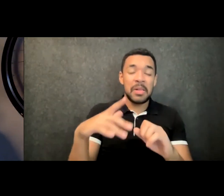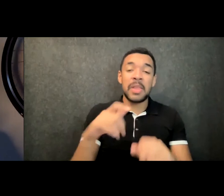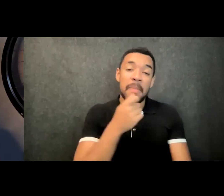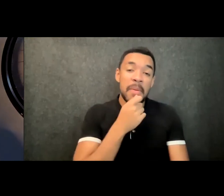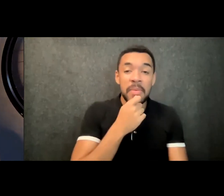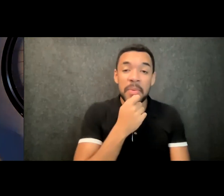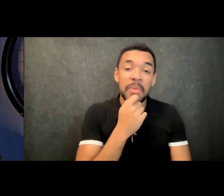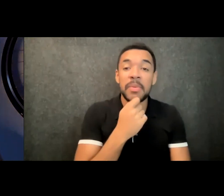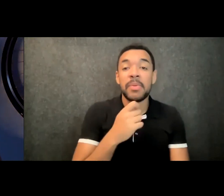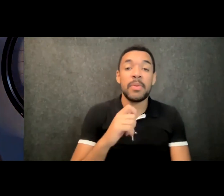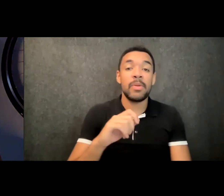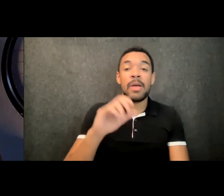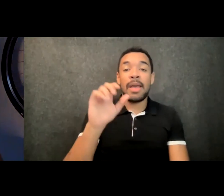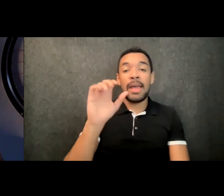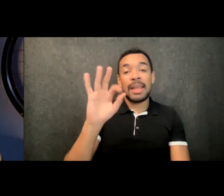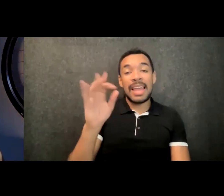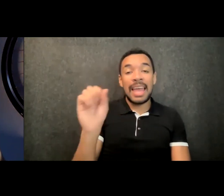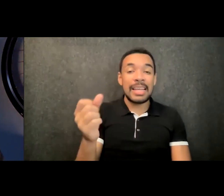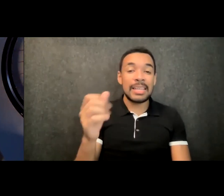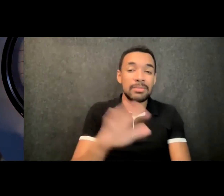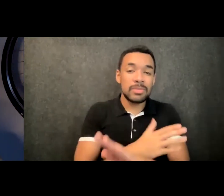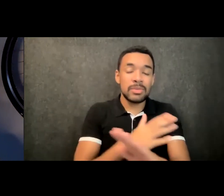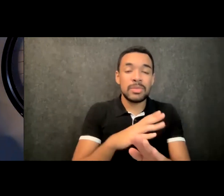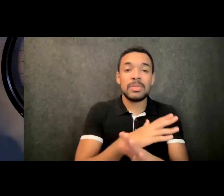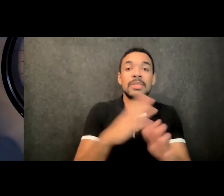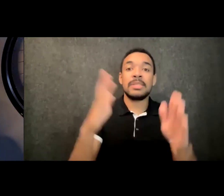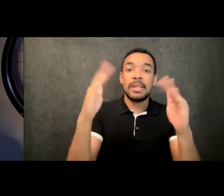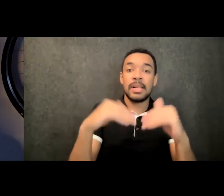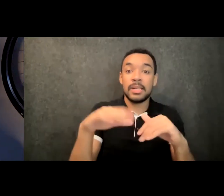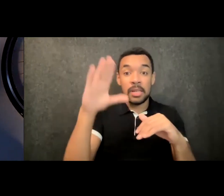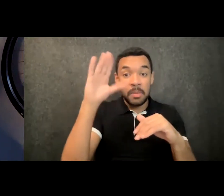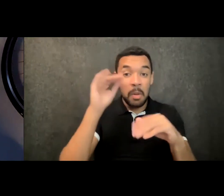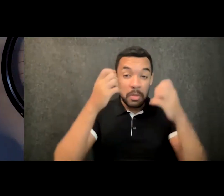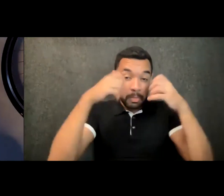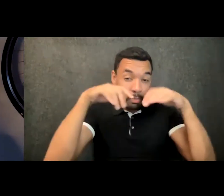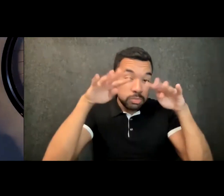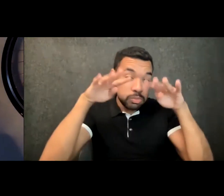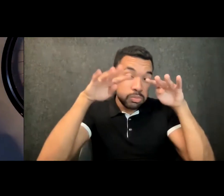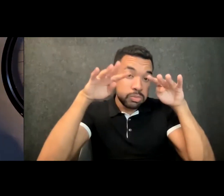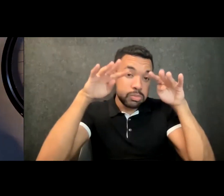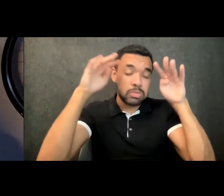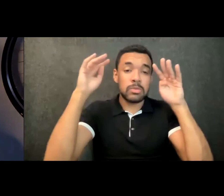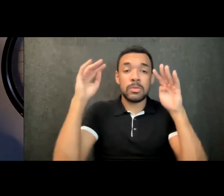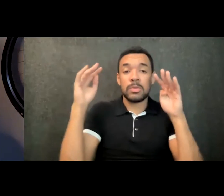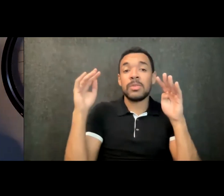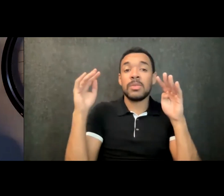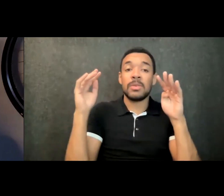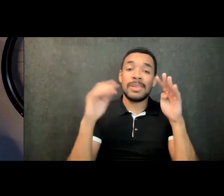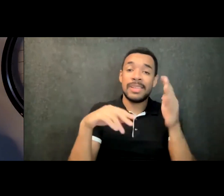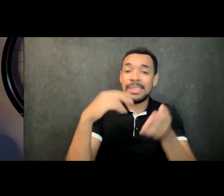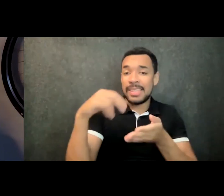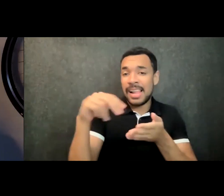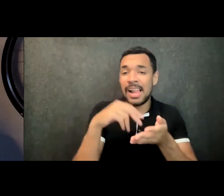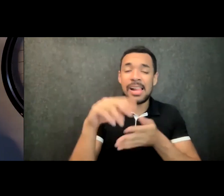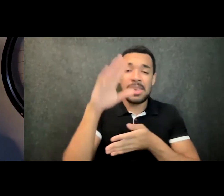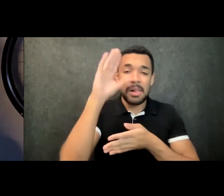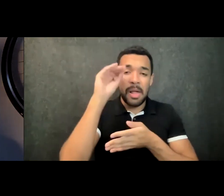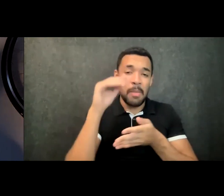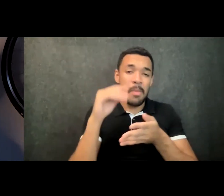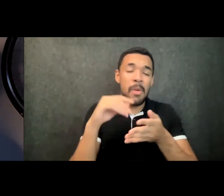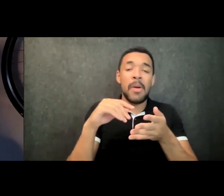Next, boys with eyeshadow adorn leather, gilding their riverbed chests. Bantam boys heave pages of poems